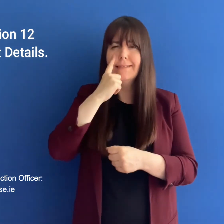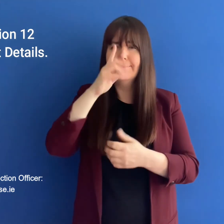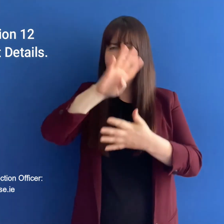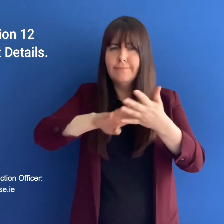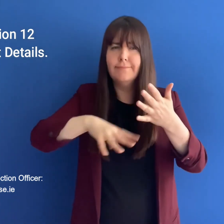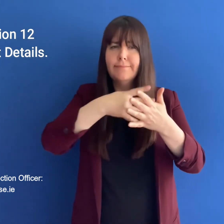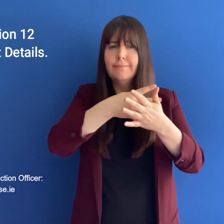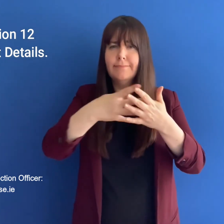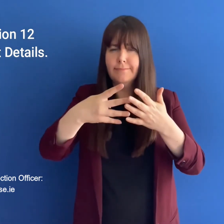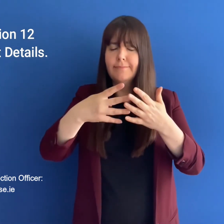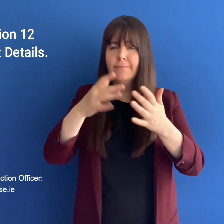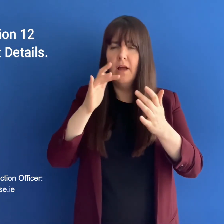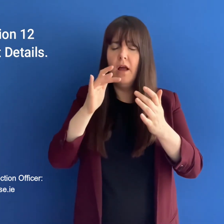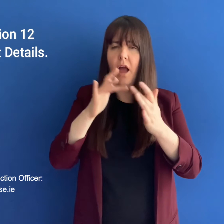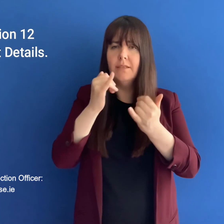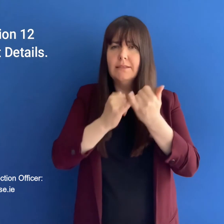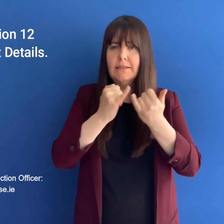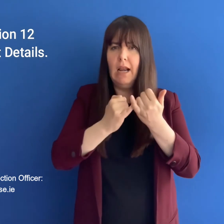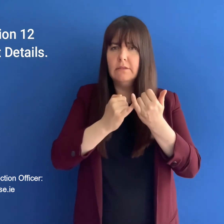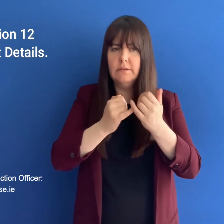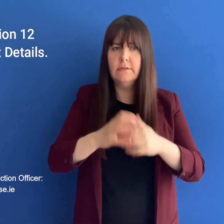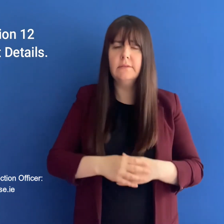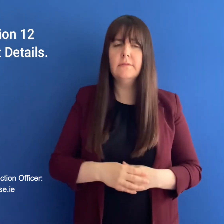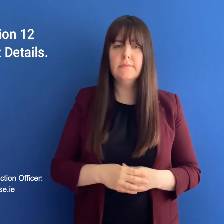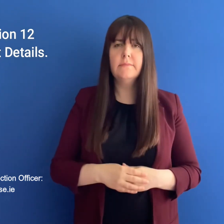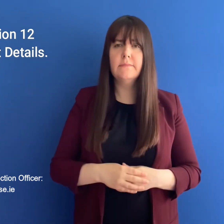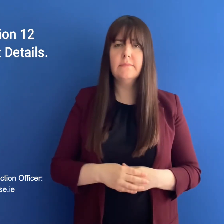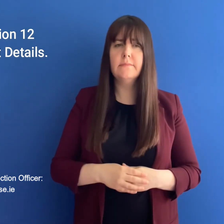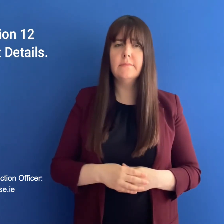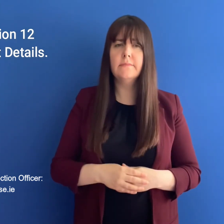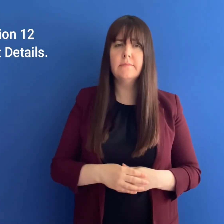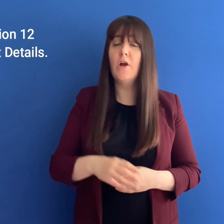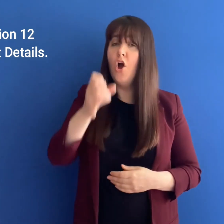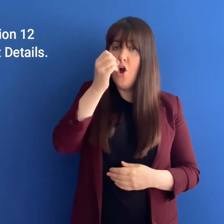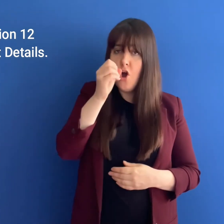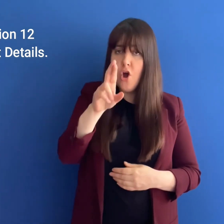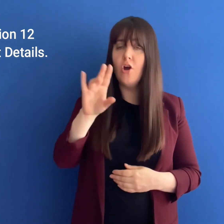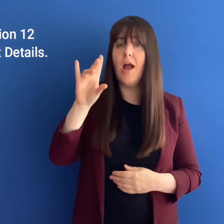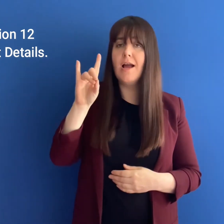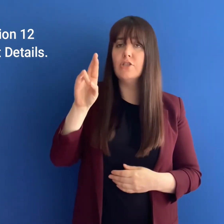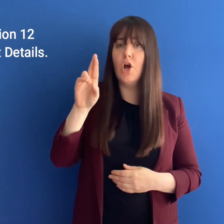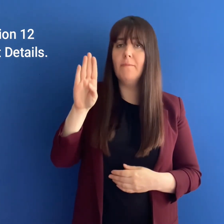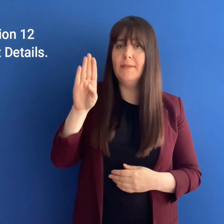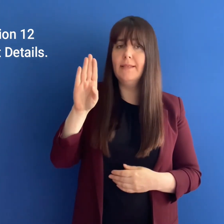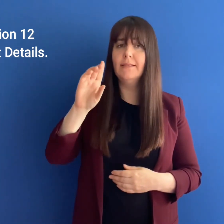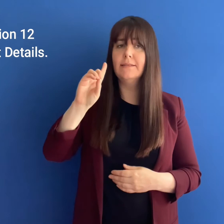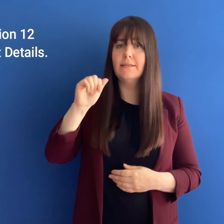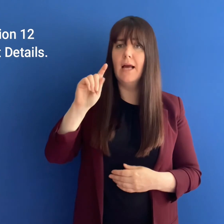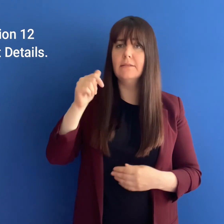or one of the deputy officers in your region. Please see the table on the back cover of this